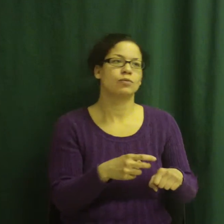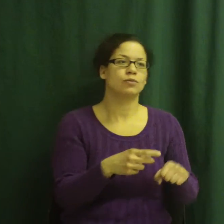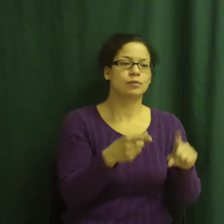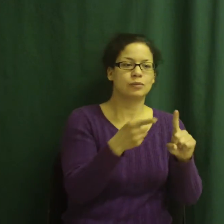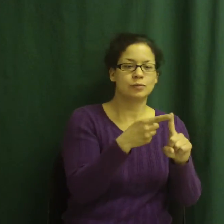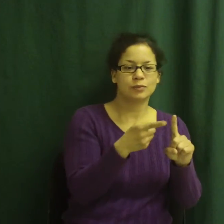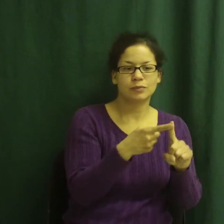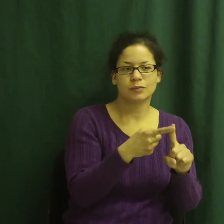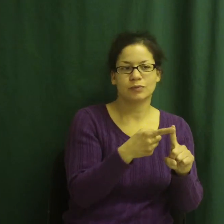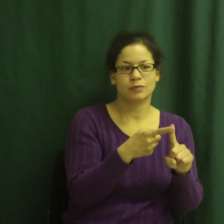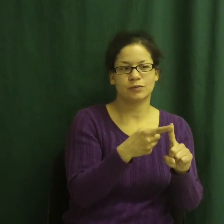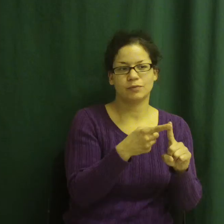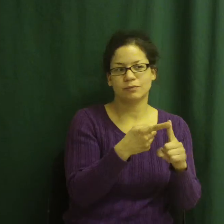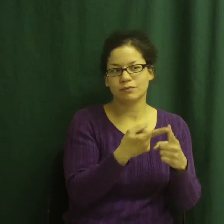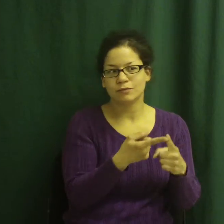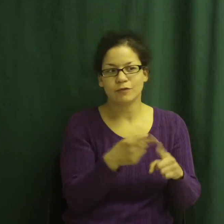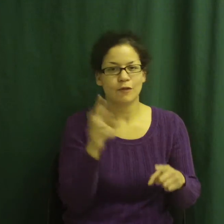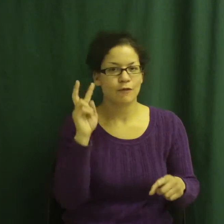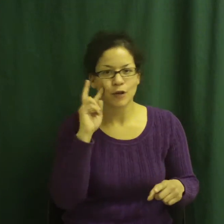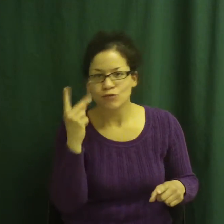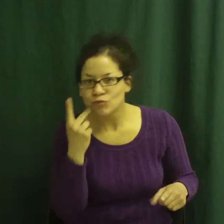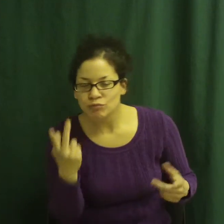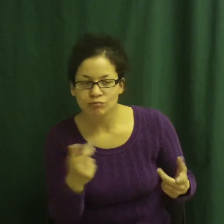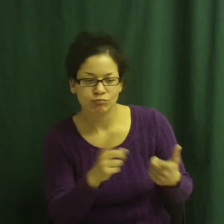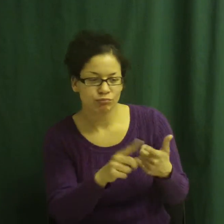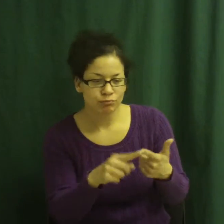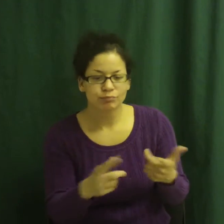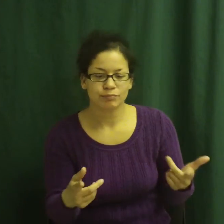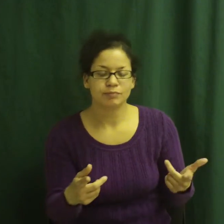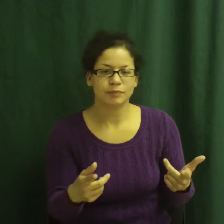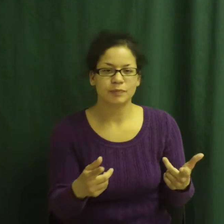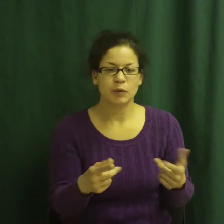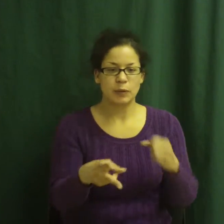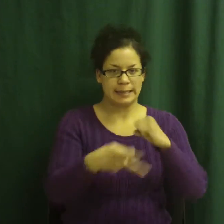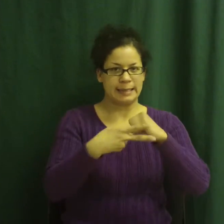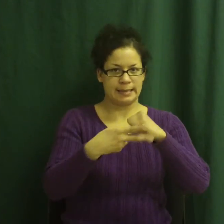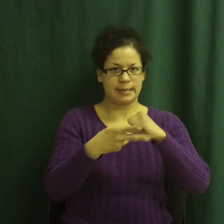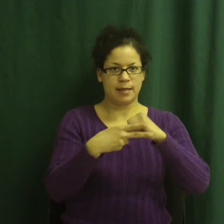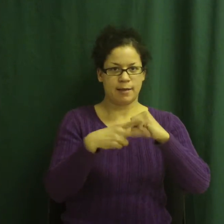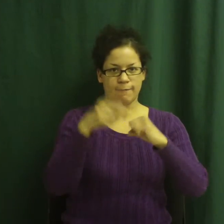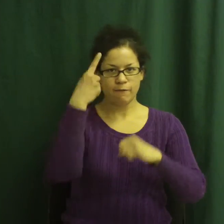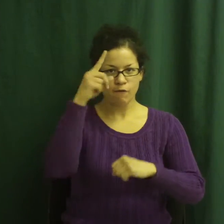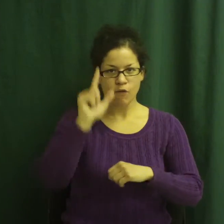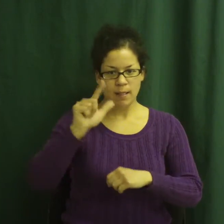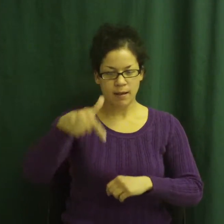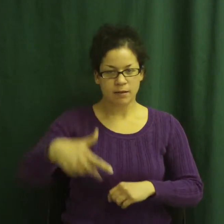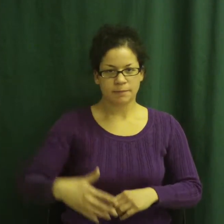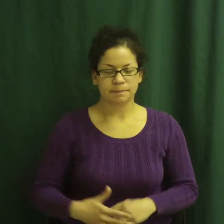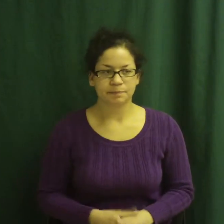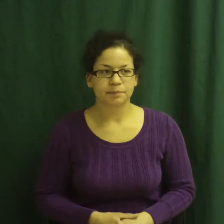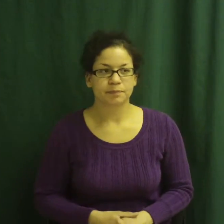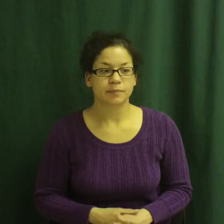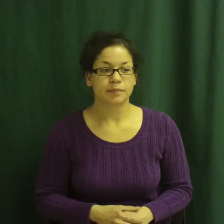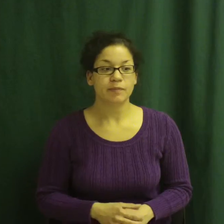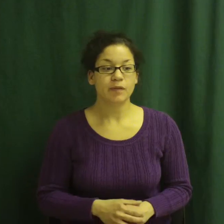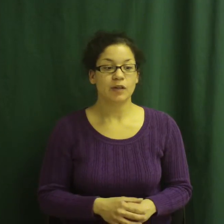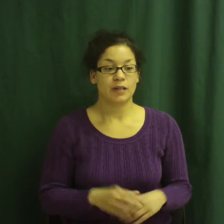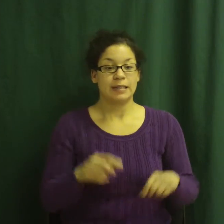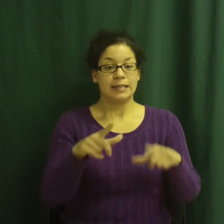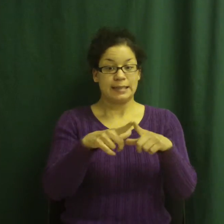In those years, the bird we call the magpie was simply referred to as pie.